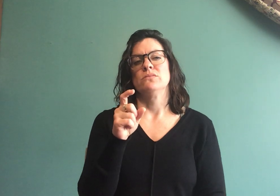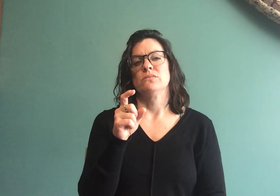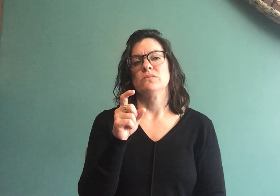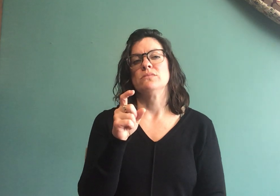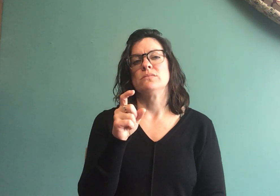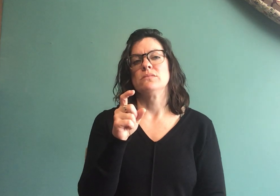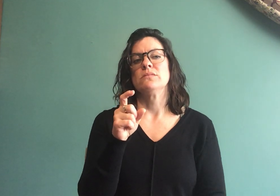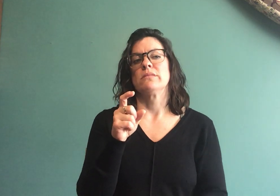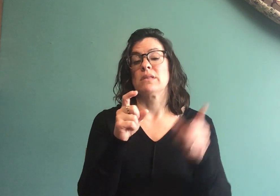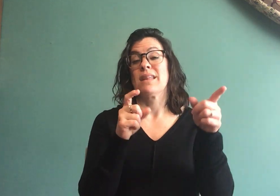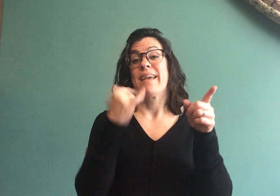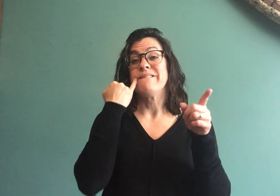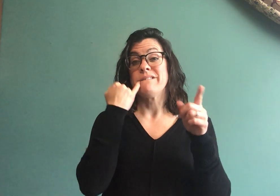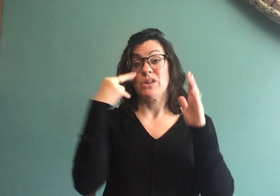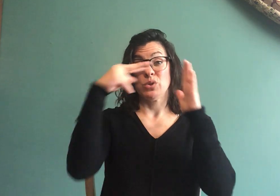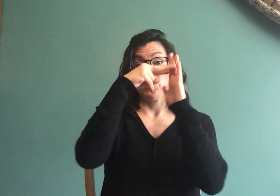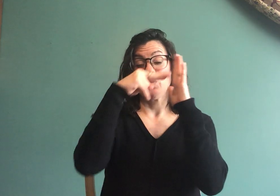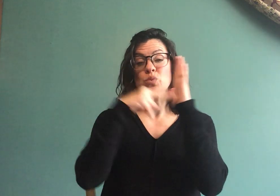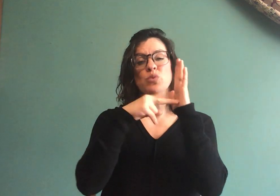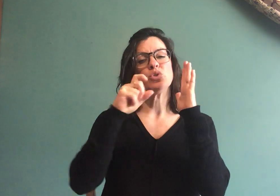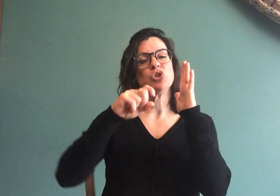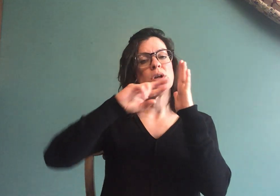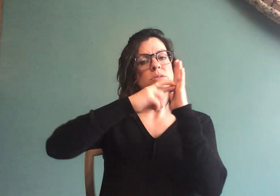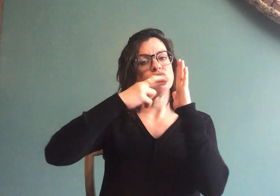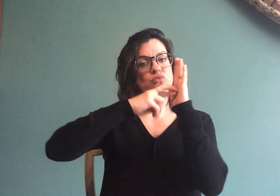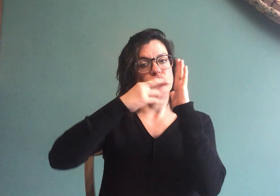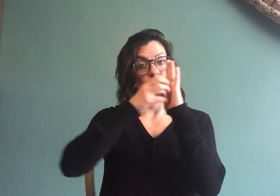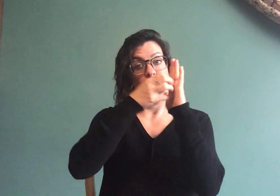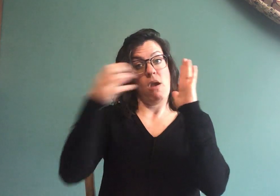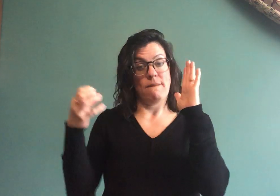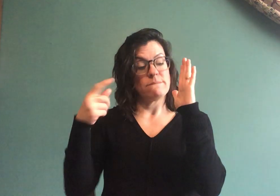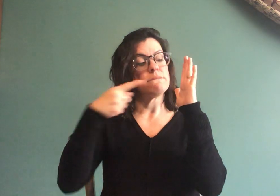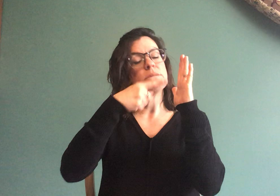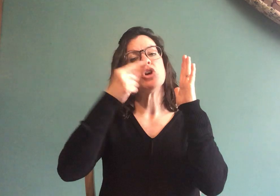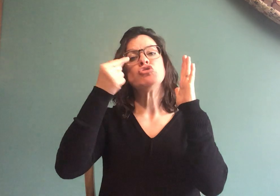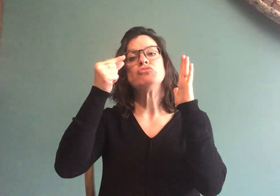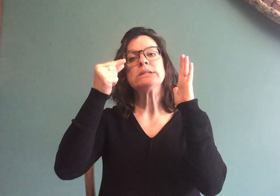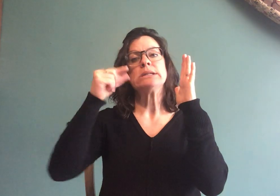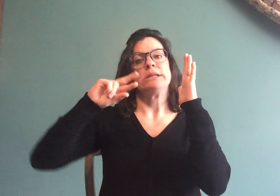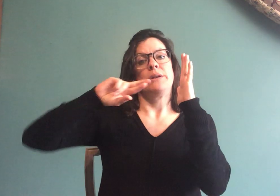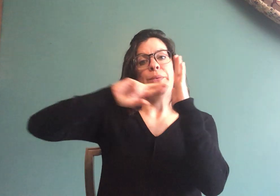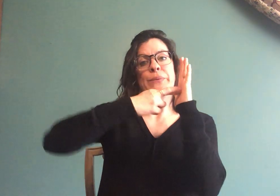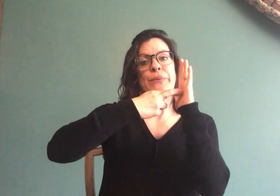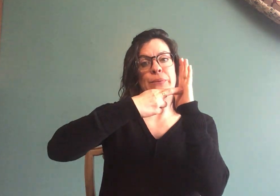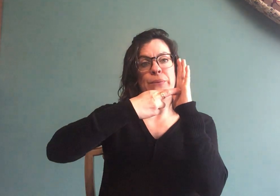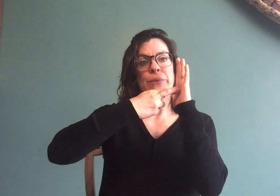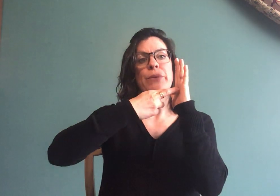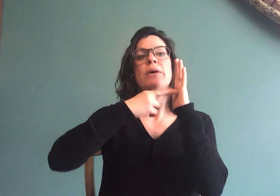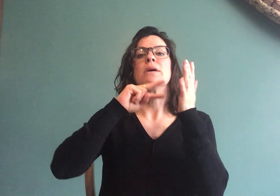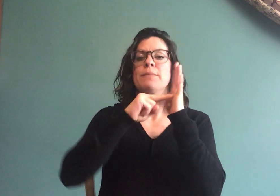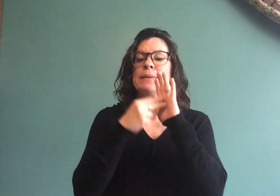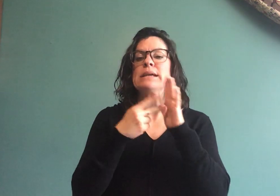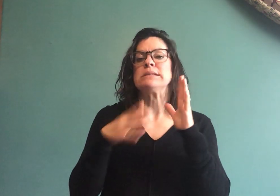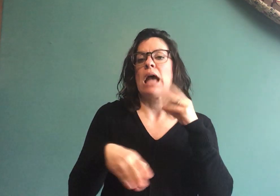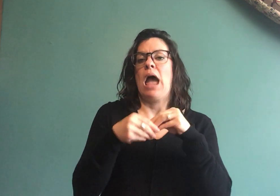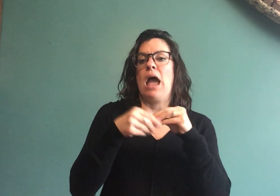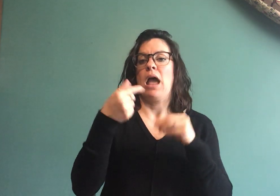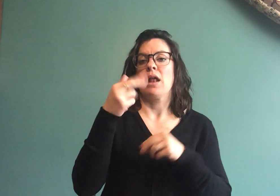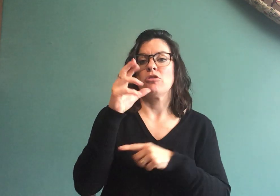gals. That would be for an electrical class at another time, okay? But these still exist, and